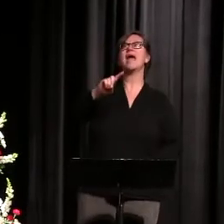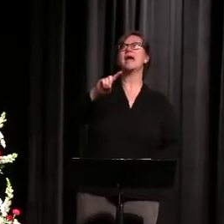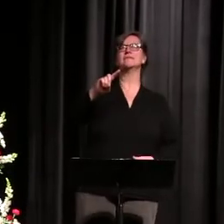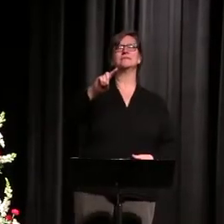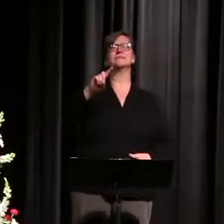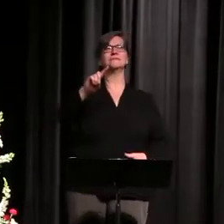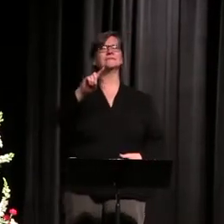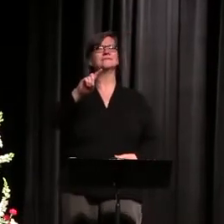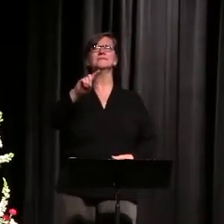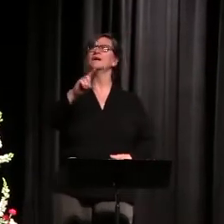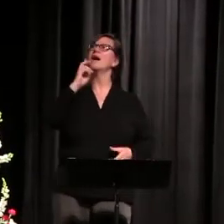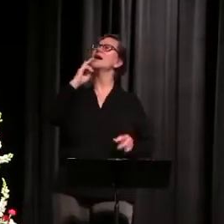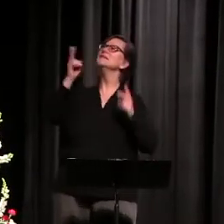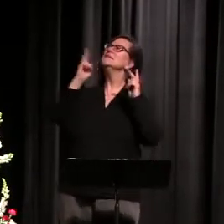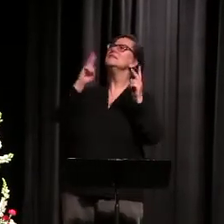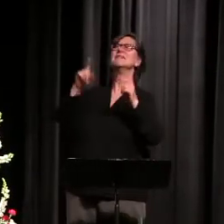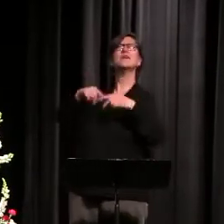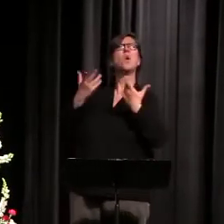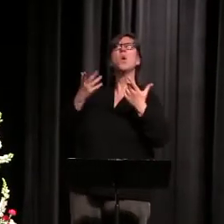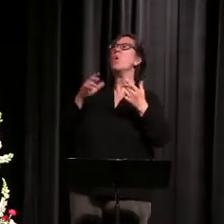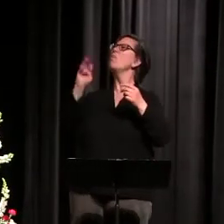Fairport students who created them.